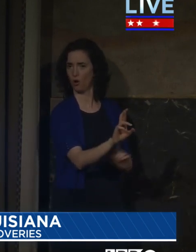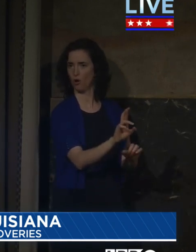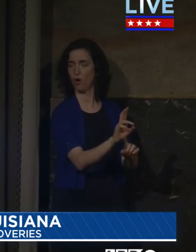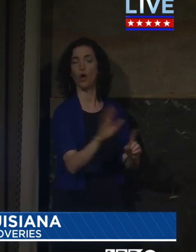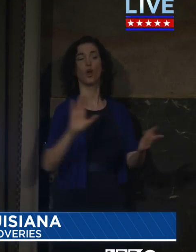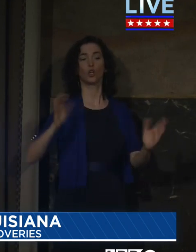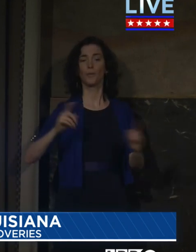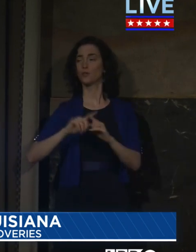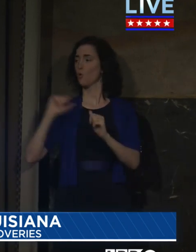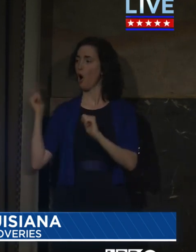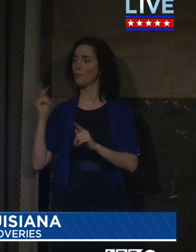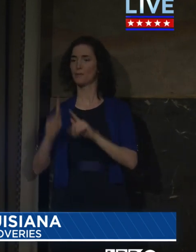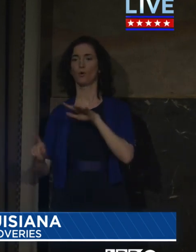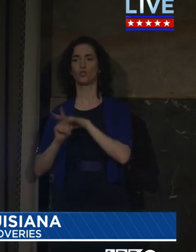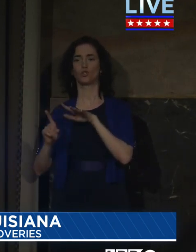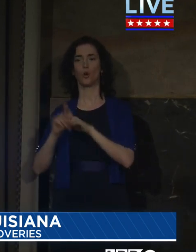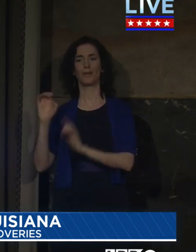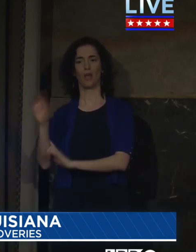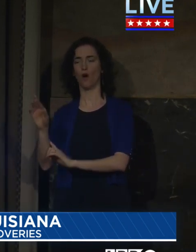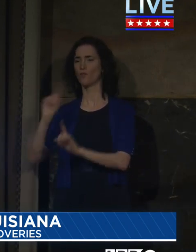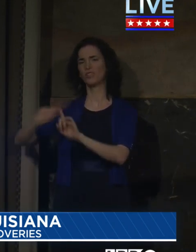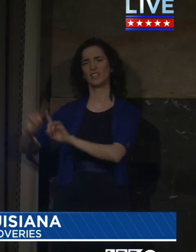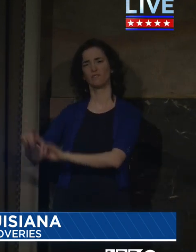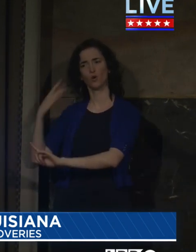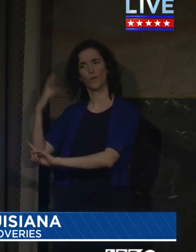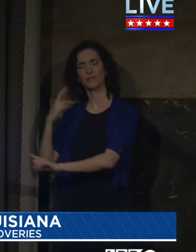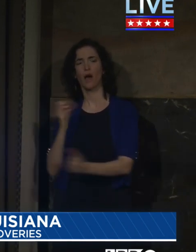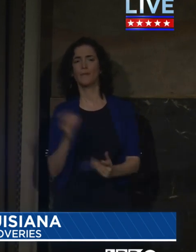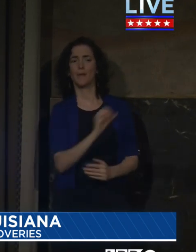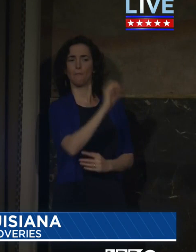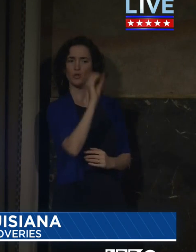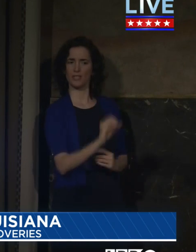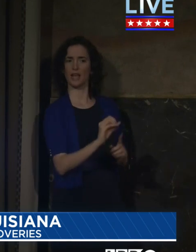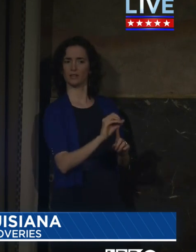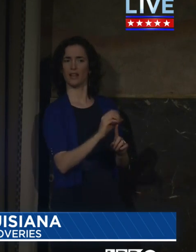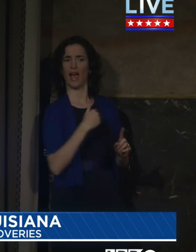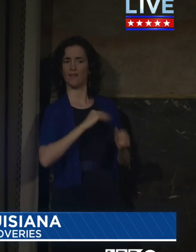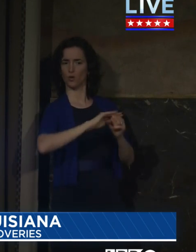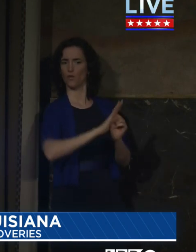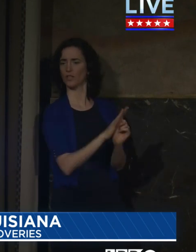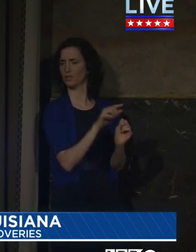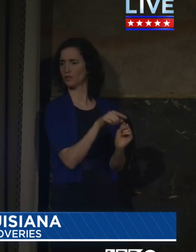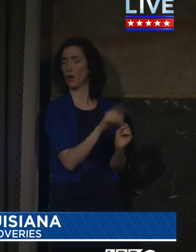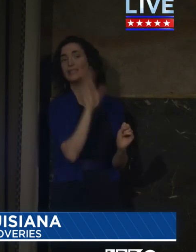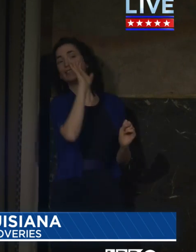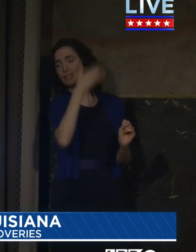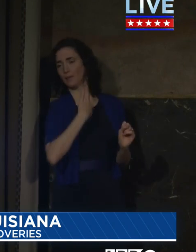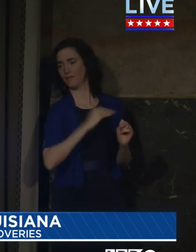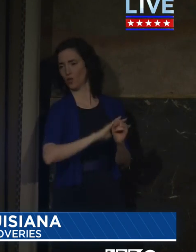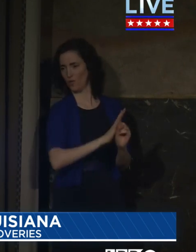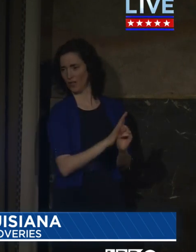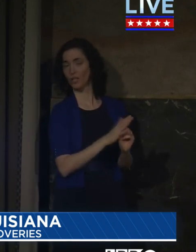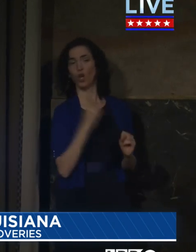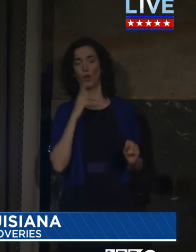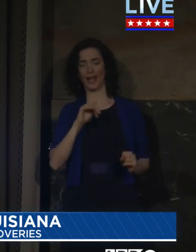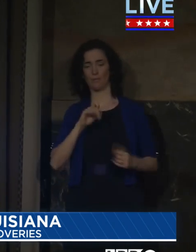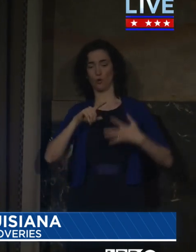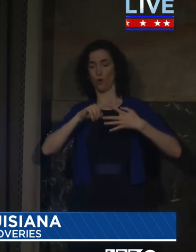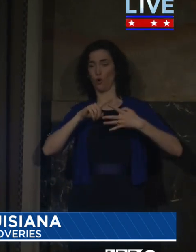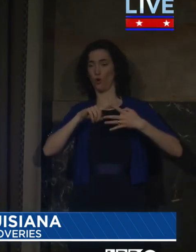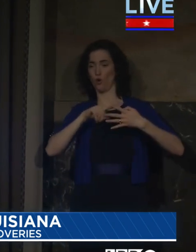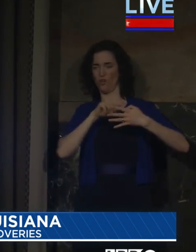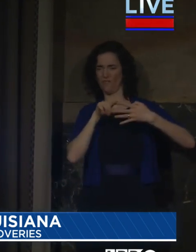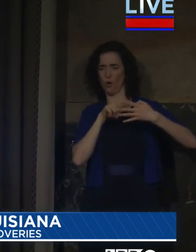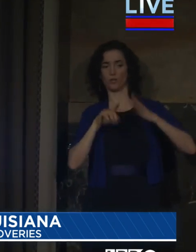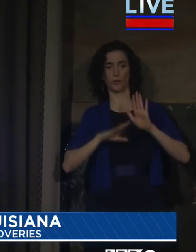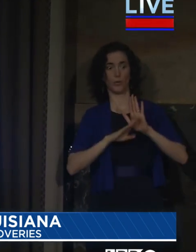total emergency department visits. You can see that that certainly has a peak that comes up towards the beginning of April and then has been coming